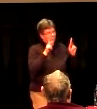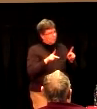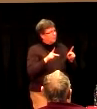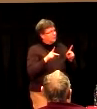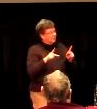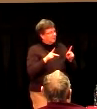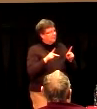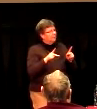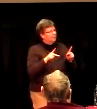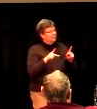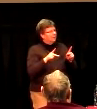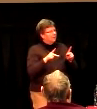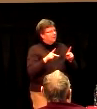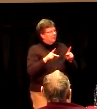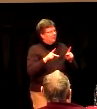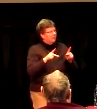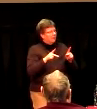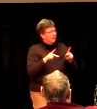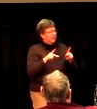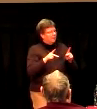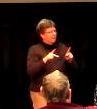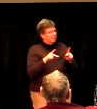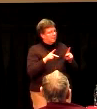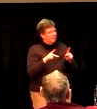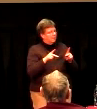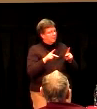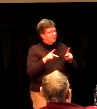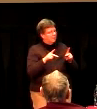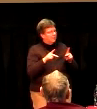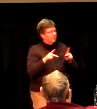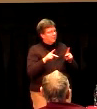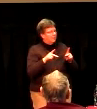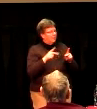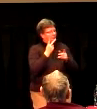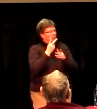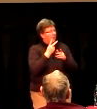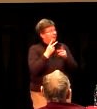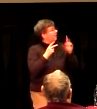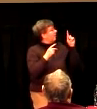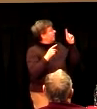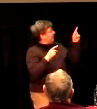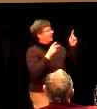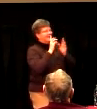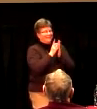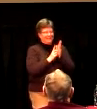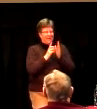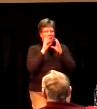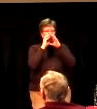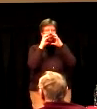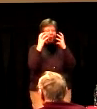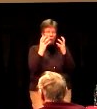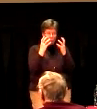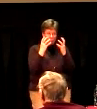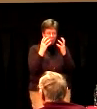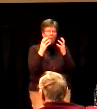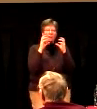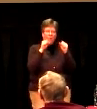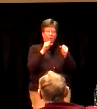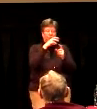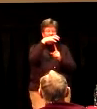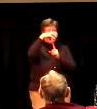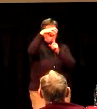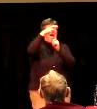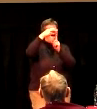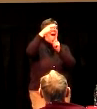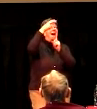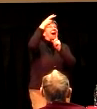within several days of the Frenchmen to rest the board, both managed to design balloons that could go up high